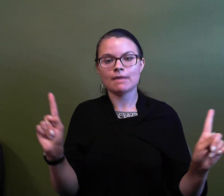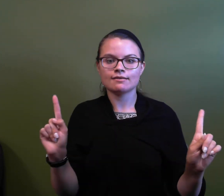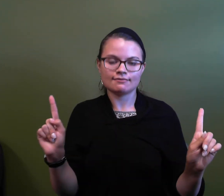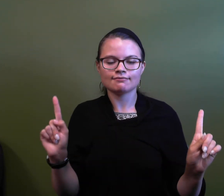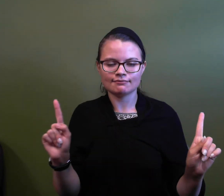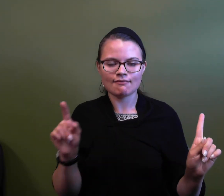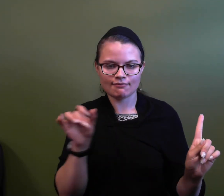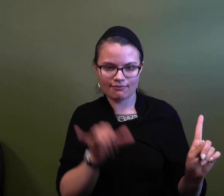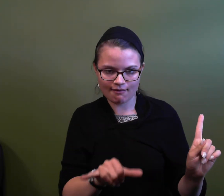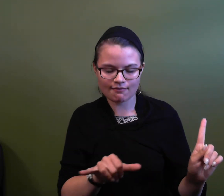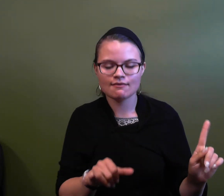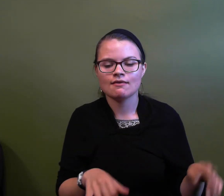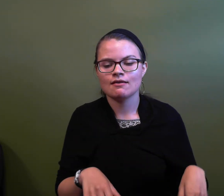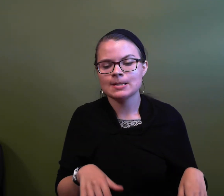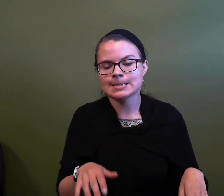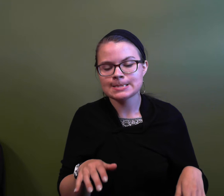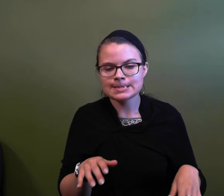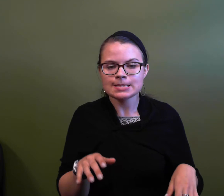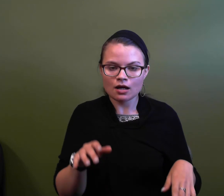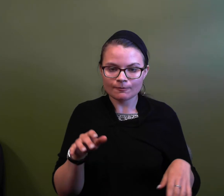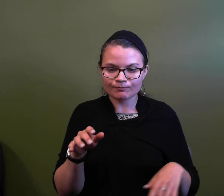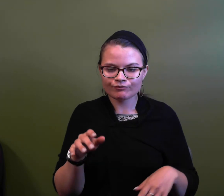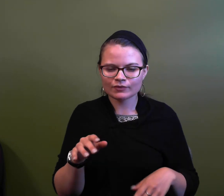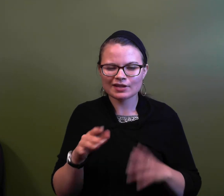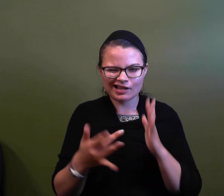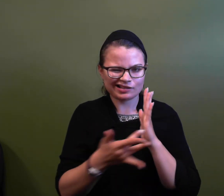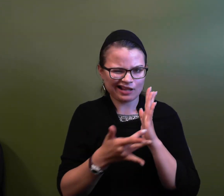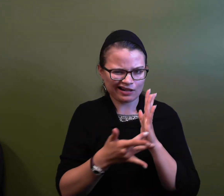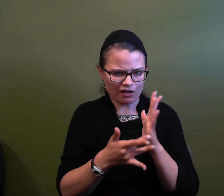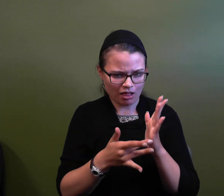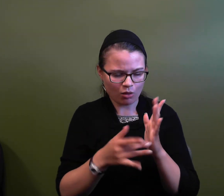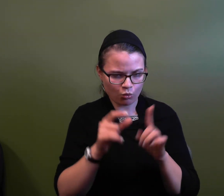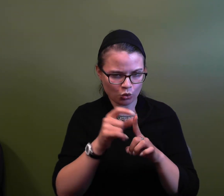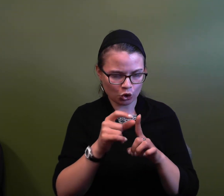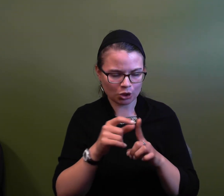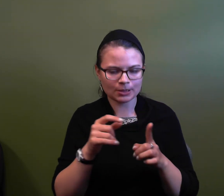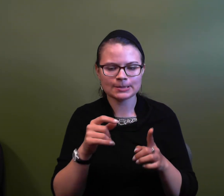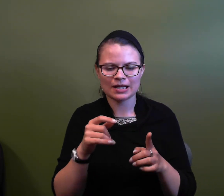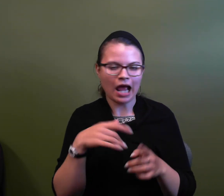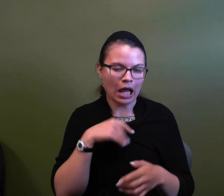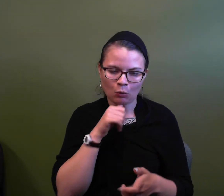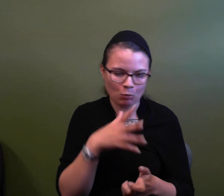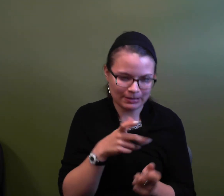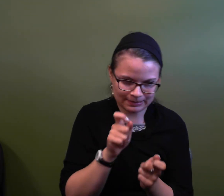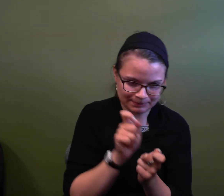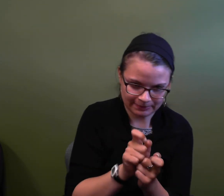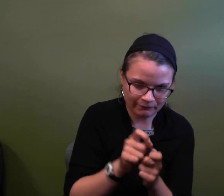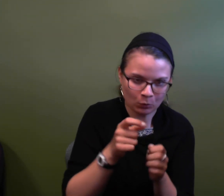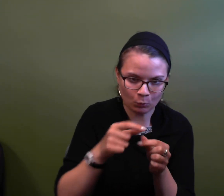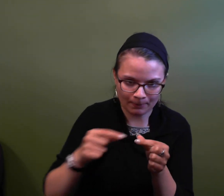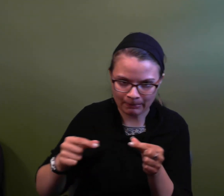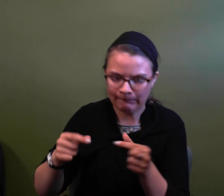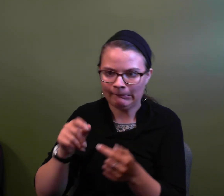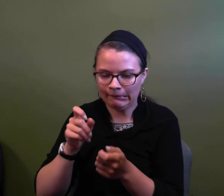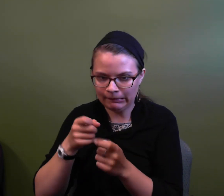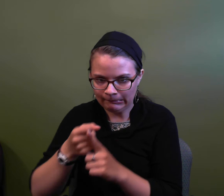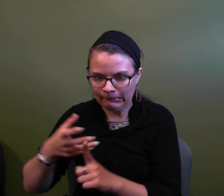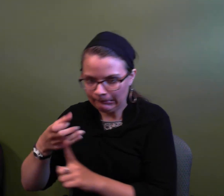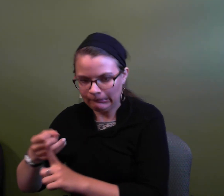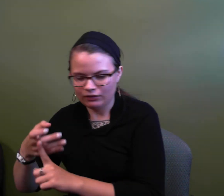with grammar on you today, but what I mean is, if you see, we have the red part. Although many would argue that the economy is the